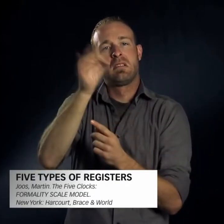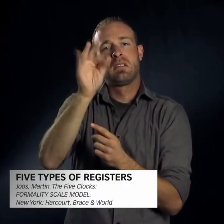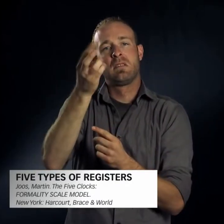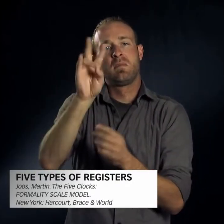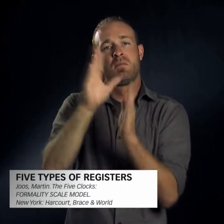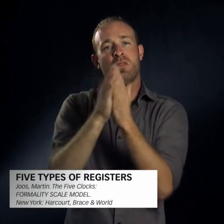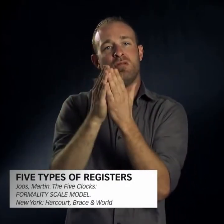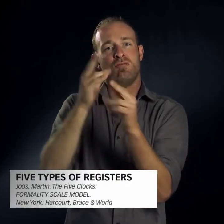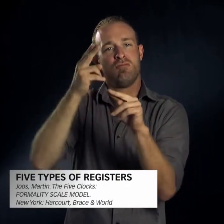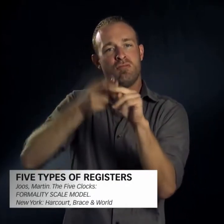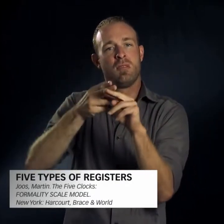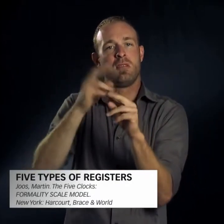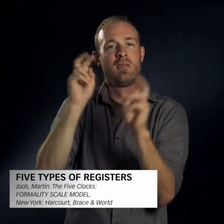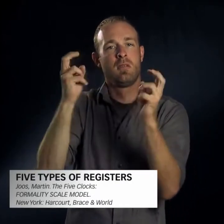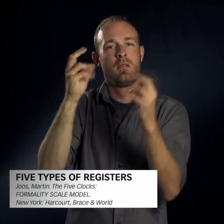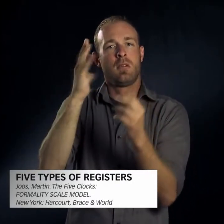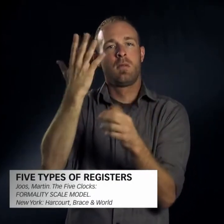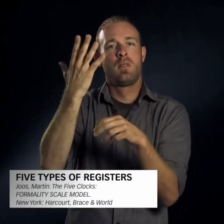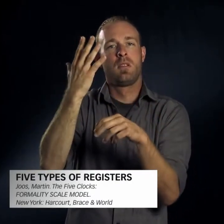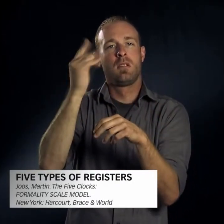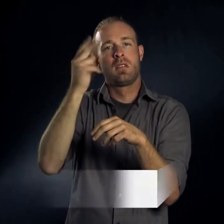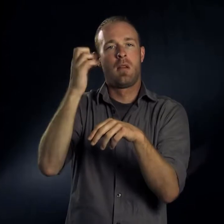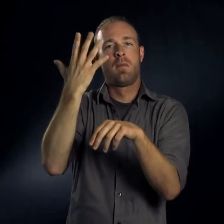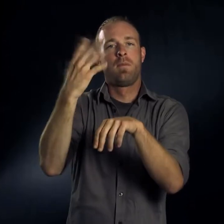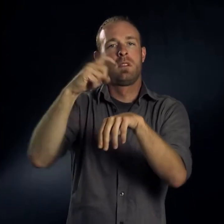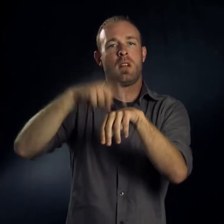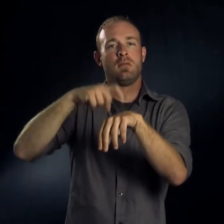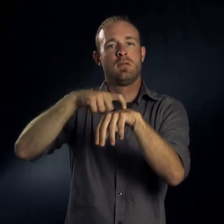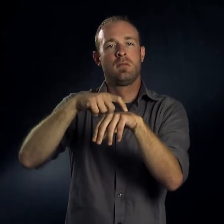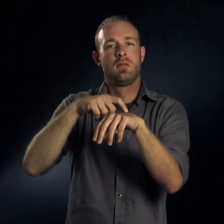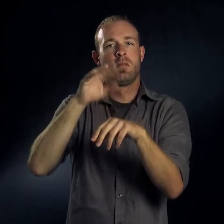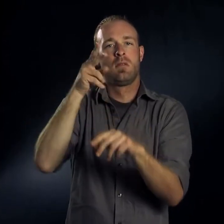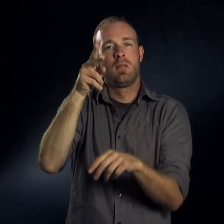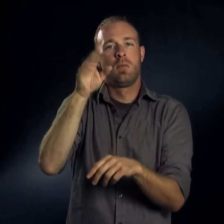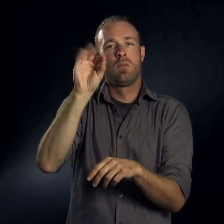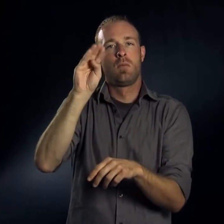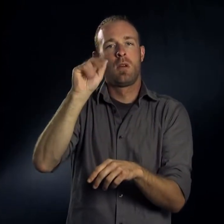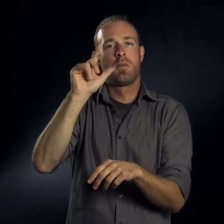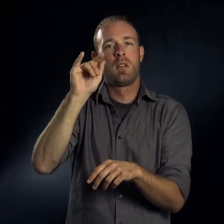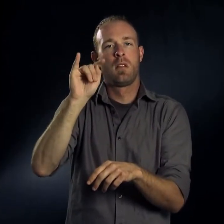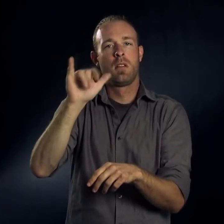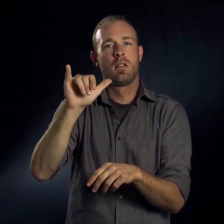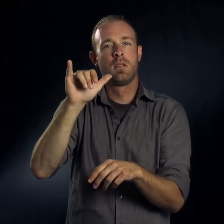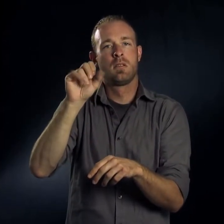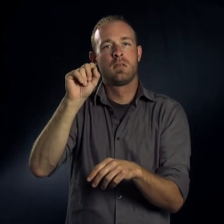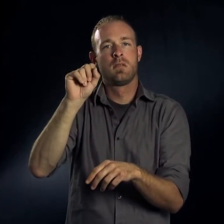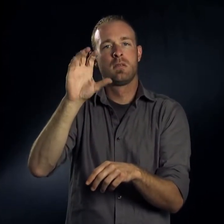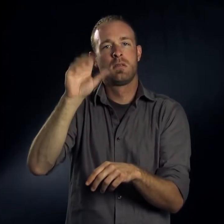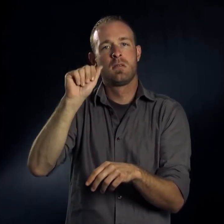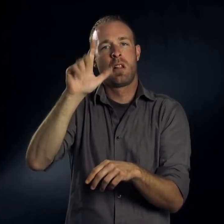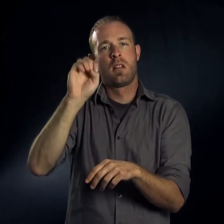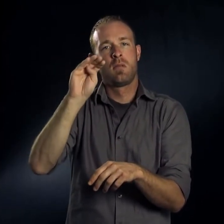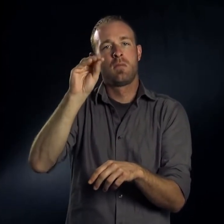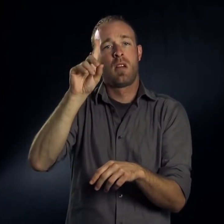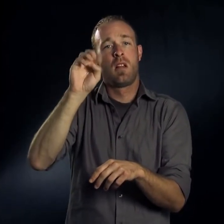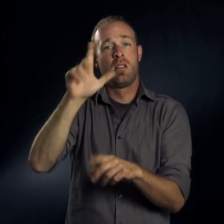spoken language or signed language. There was a researcher, Fu Martin, who published information regarding